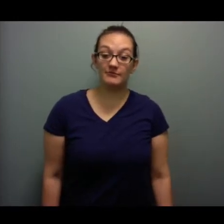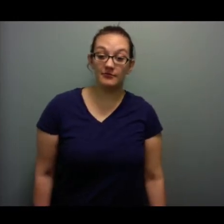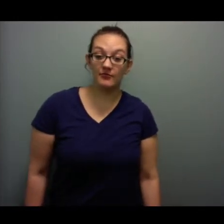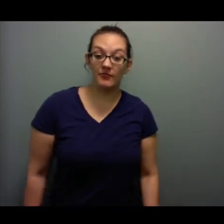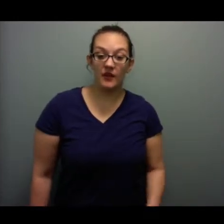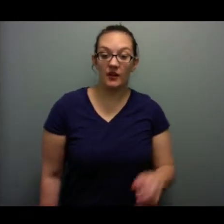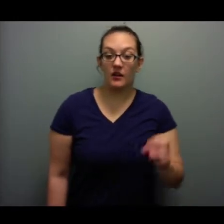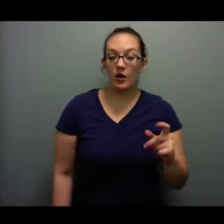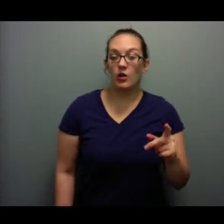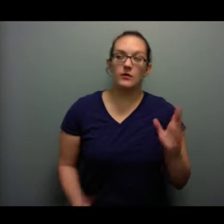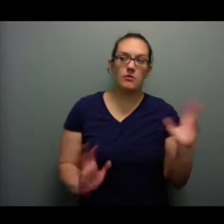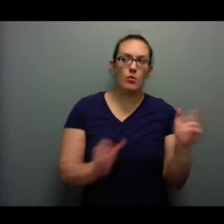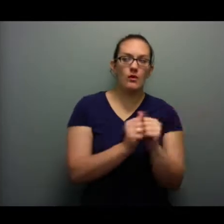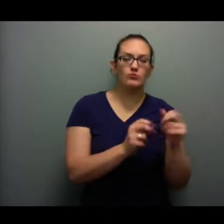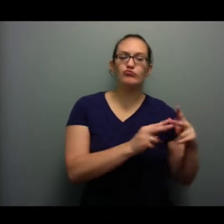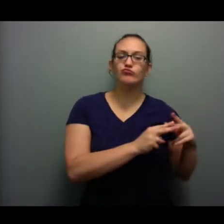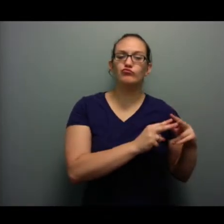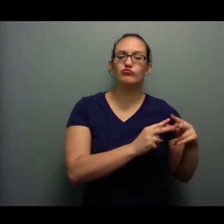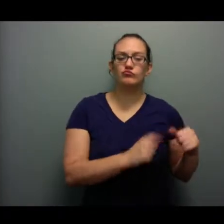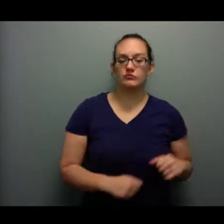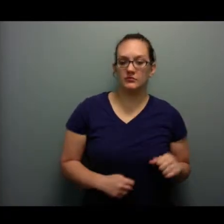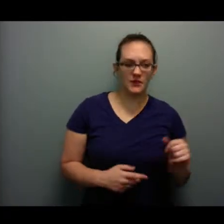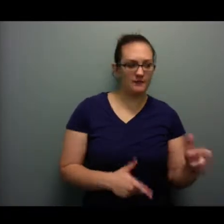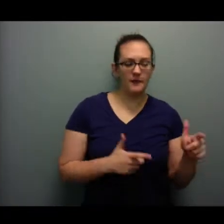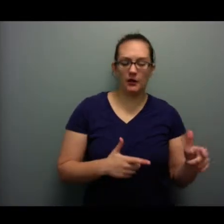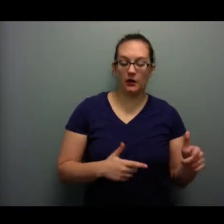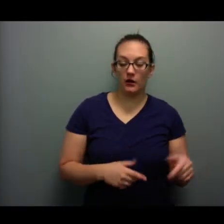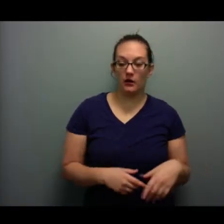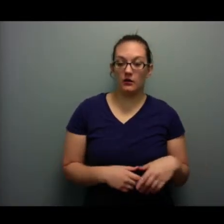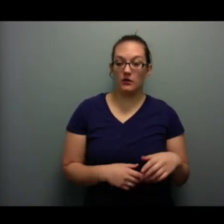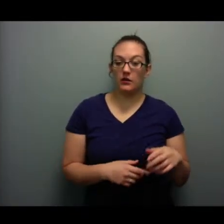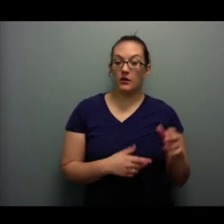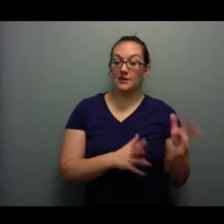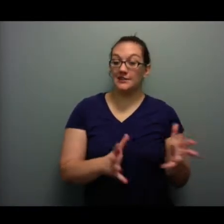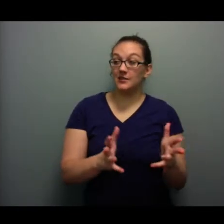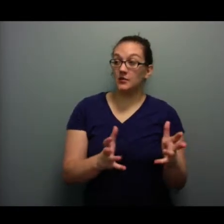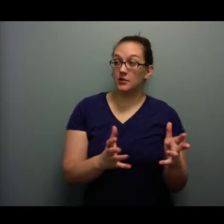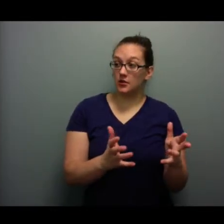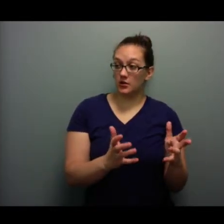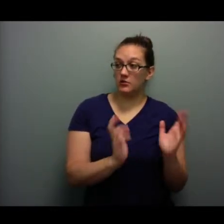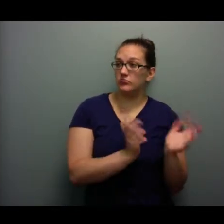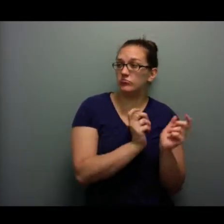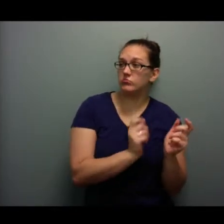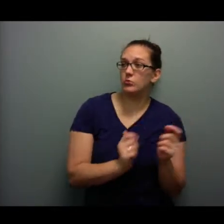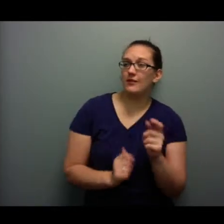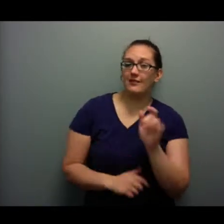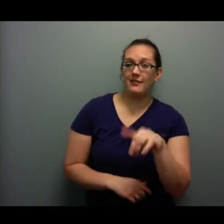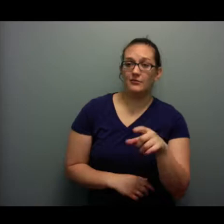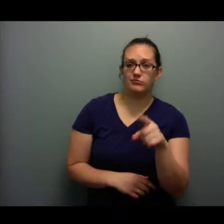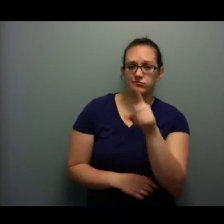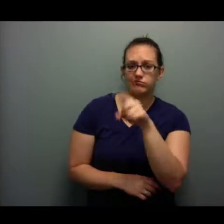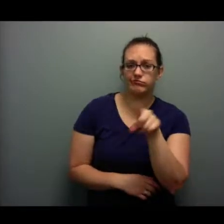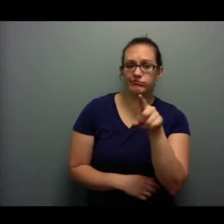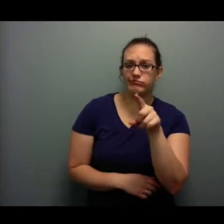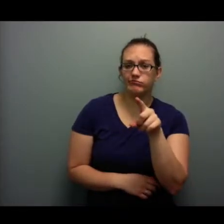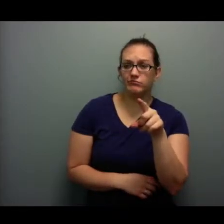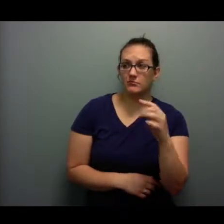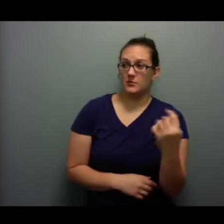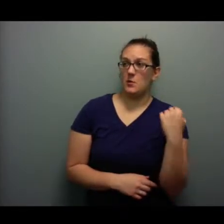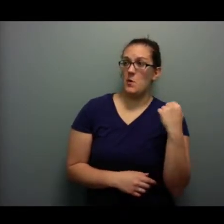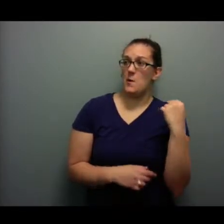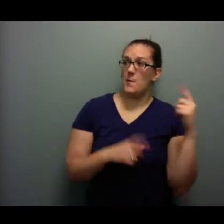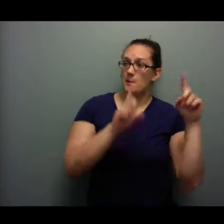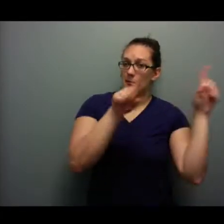No? Okay, talk with your neighbor. Talk with your neighbor really quickly. Talk about what Lorraine did. So maybe after you talk, I might get some new hands up.